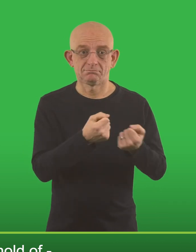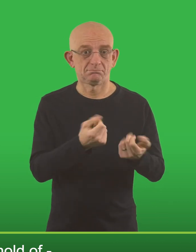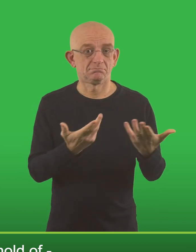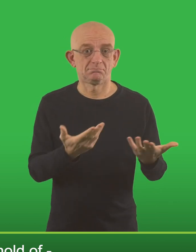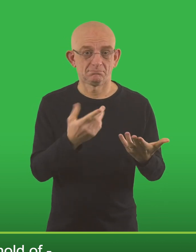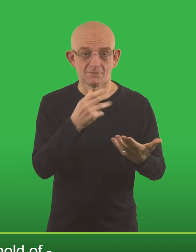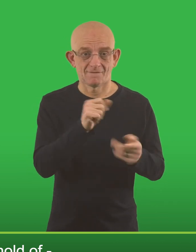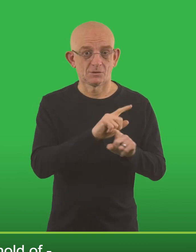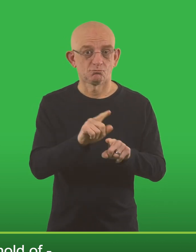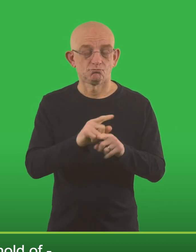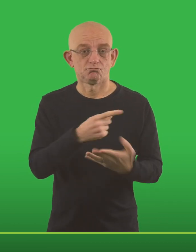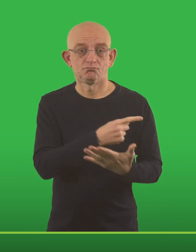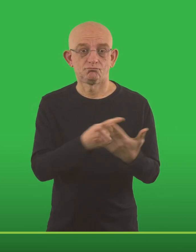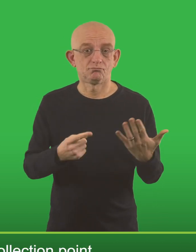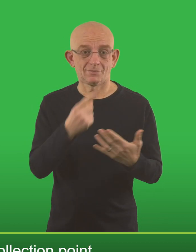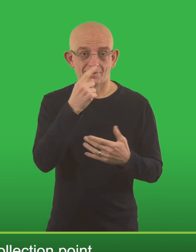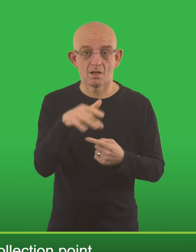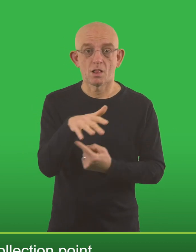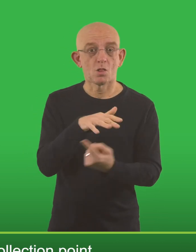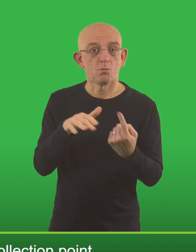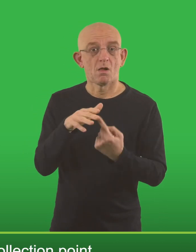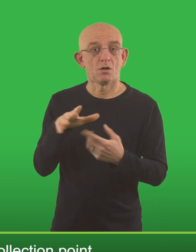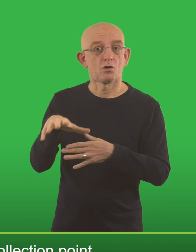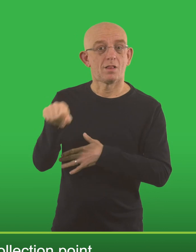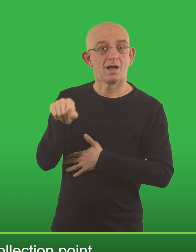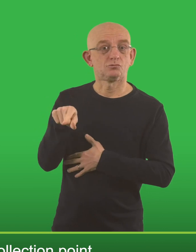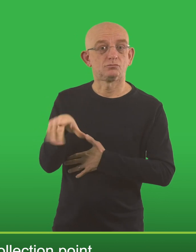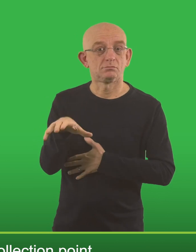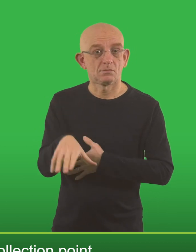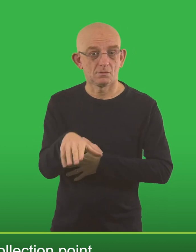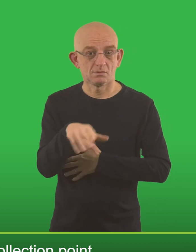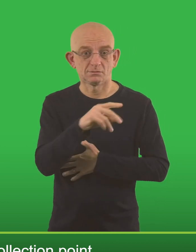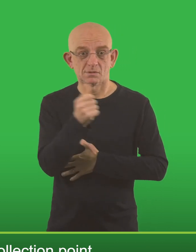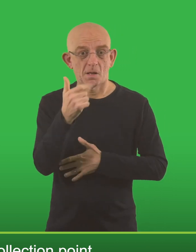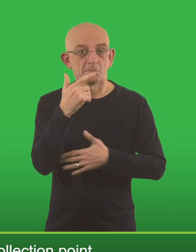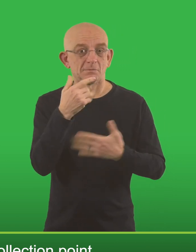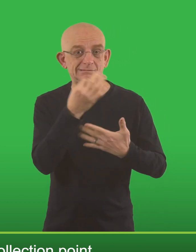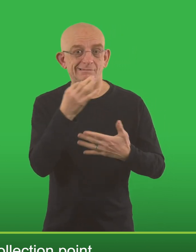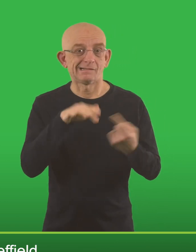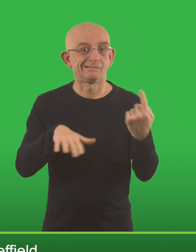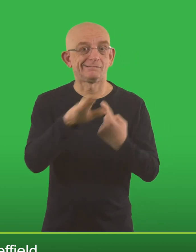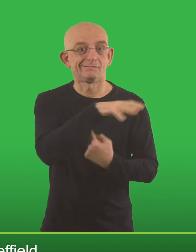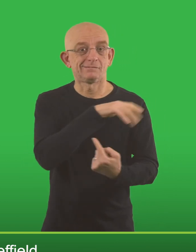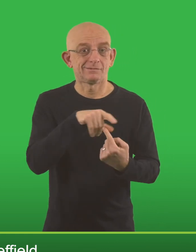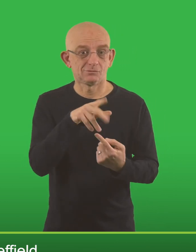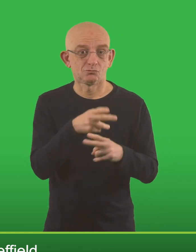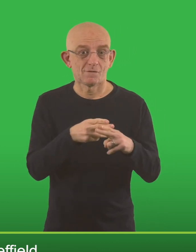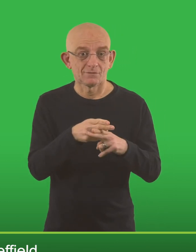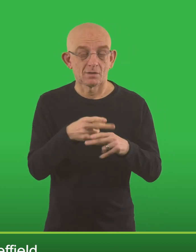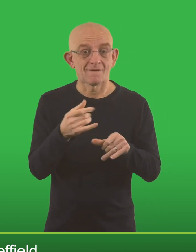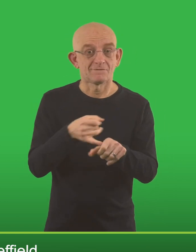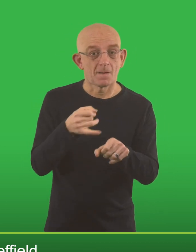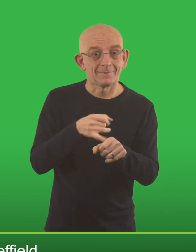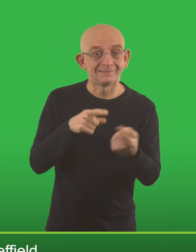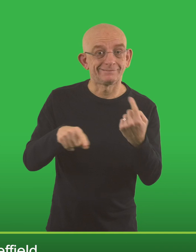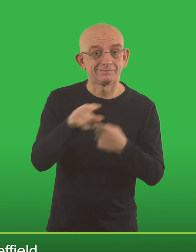of. There are several ways in which you can do that. You can get them from a local collection point, including some test sites in Sheffield, some pharmacies in Sheffield,